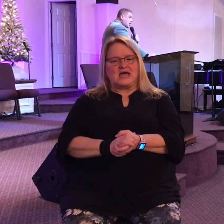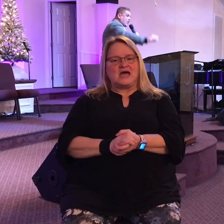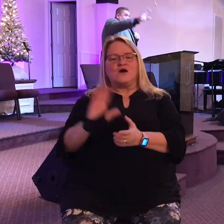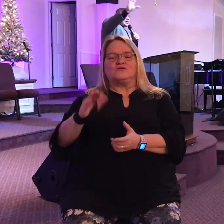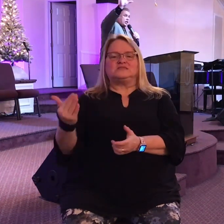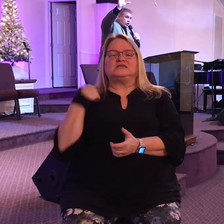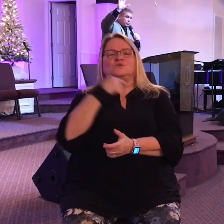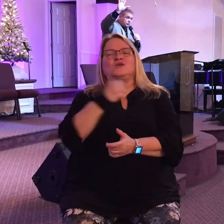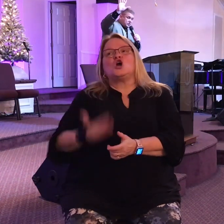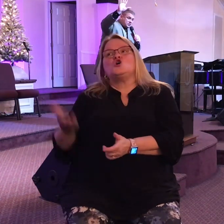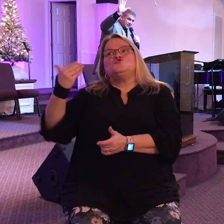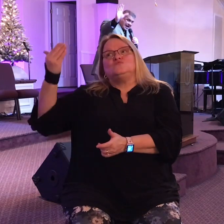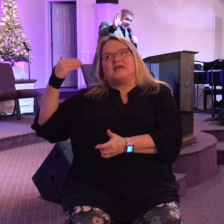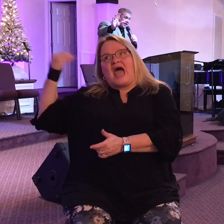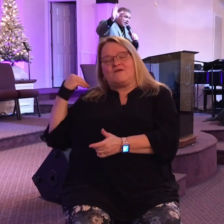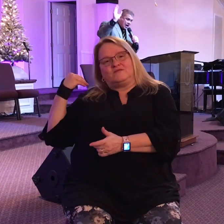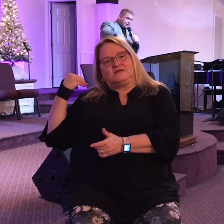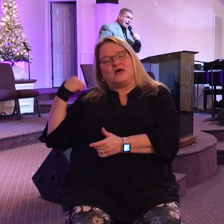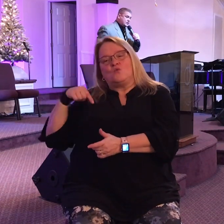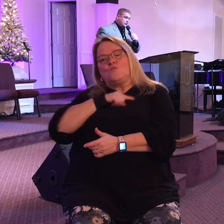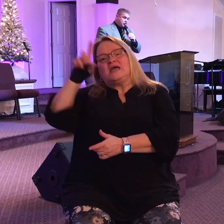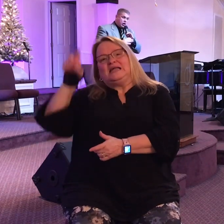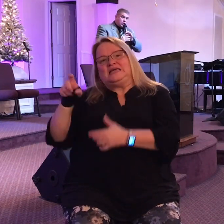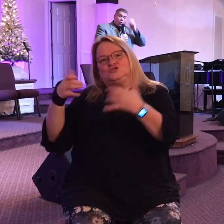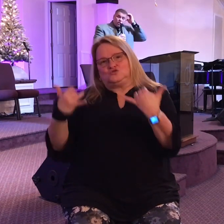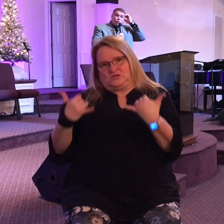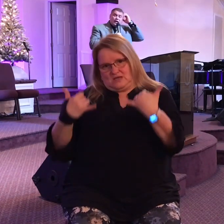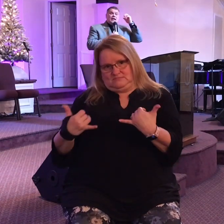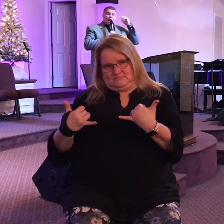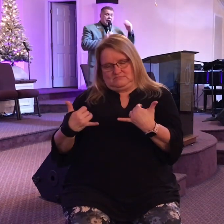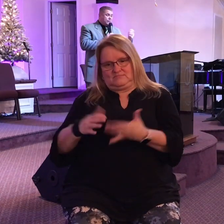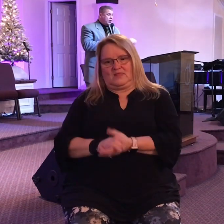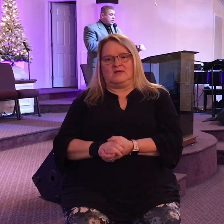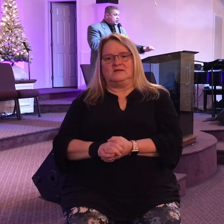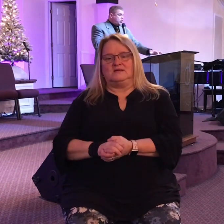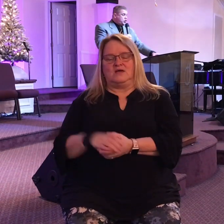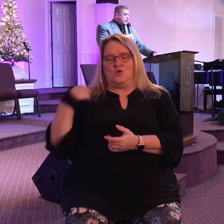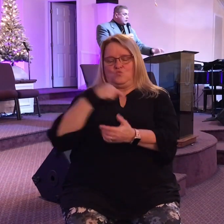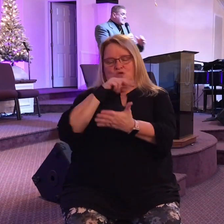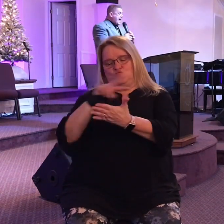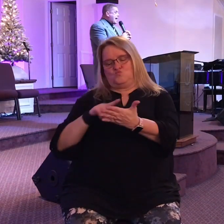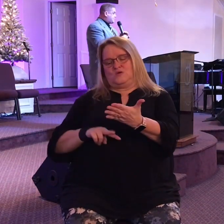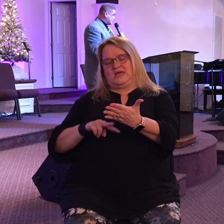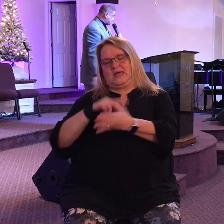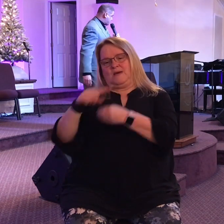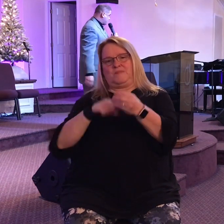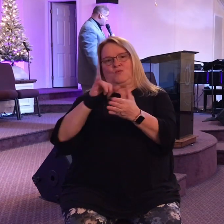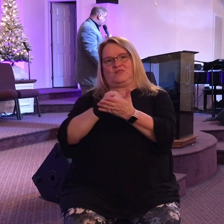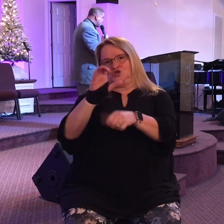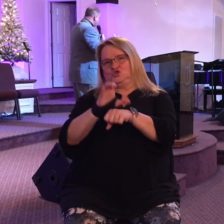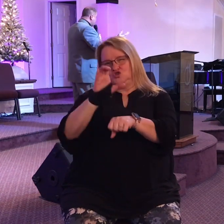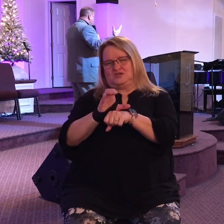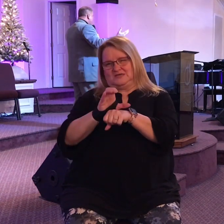have that we could use today coming back to the church. When you read about the early church, you'll notice the absence of